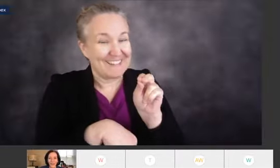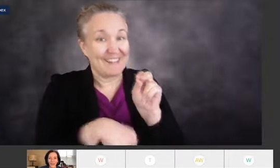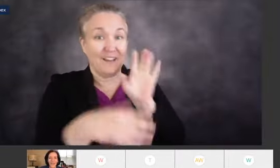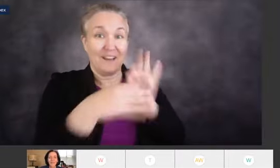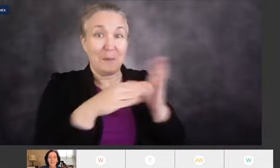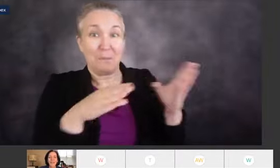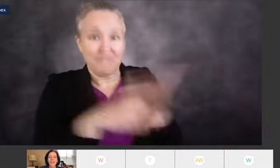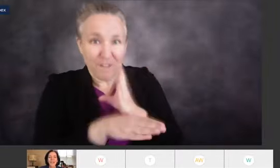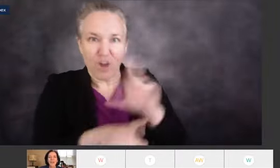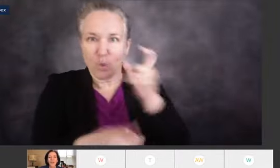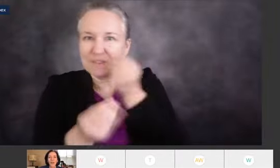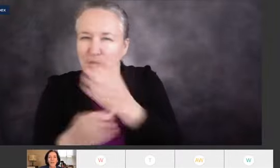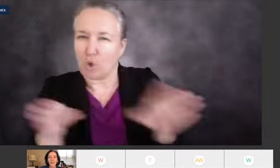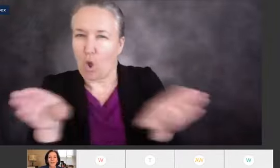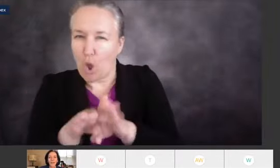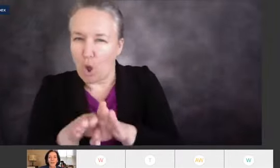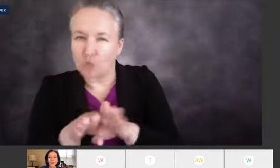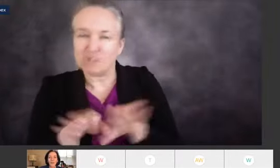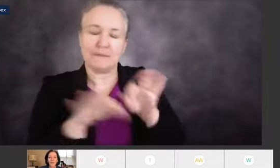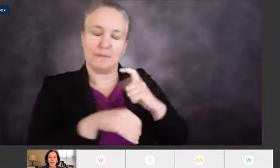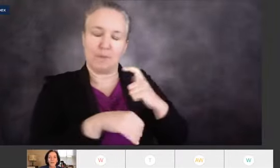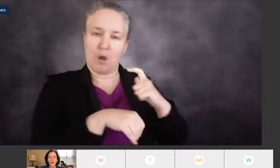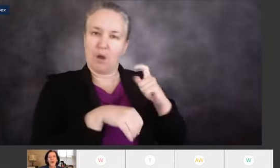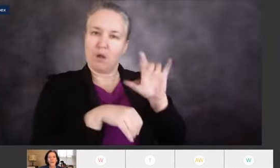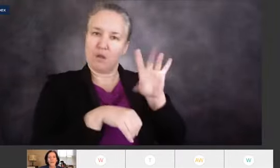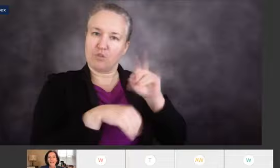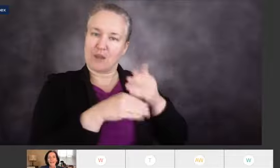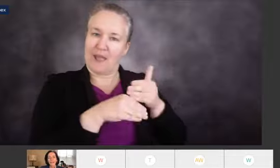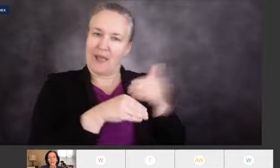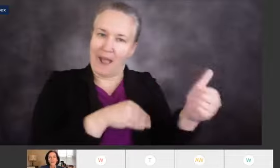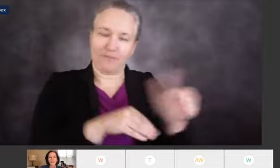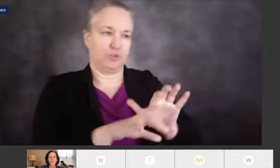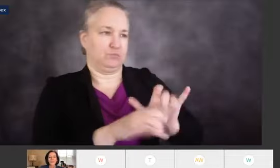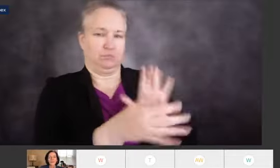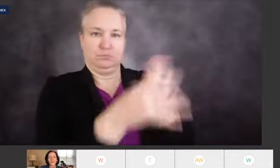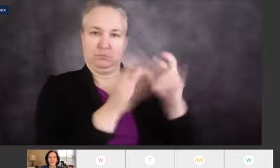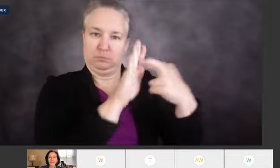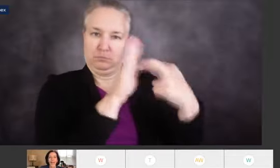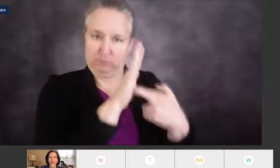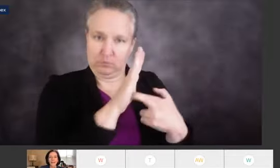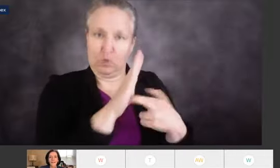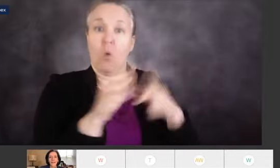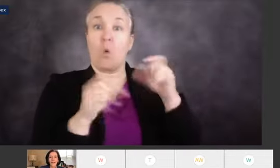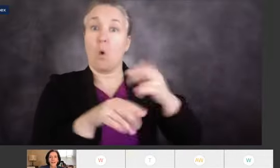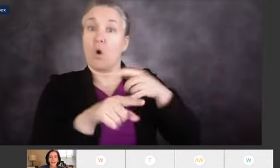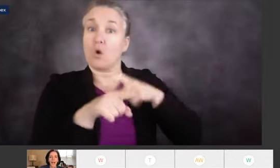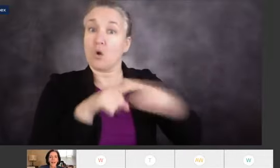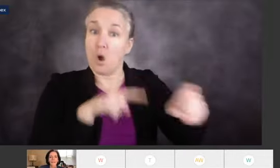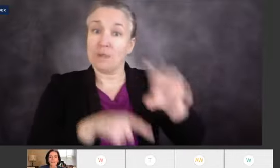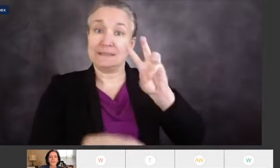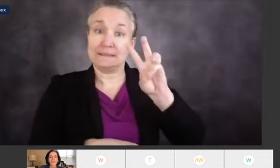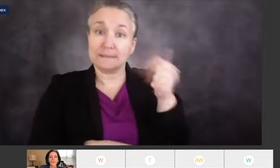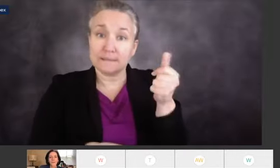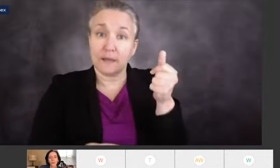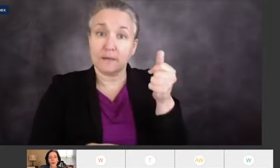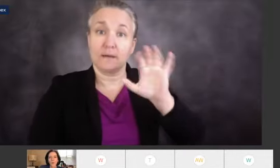it's closed. You can also make an appointment by phone. That phone number is